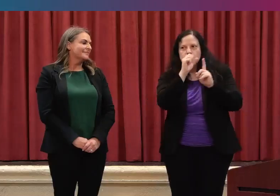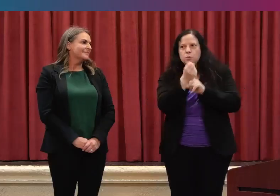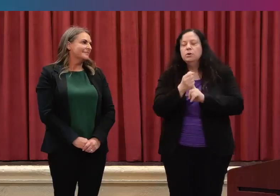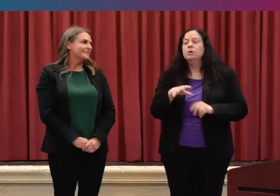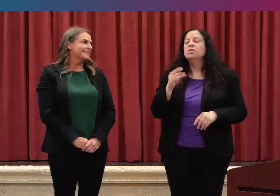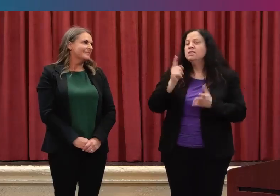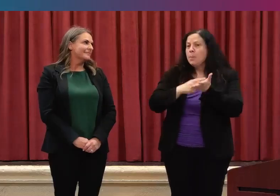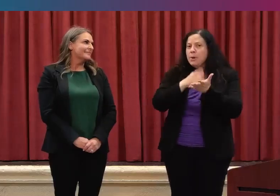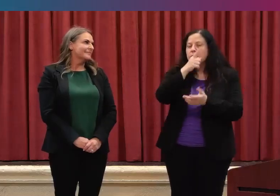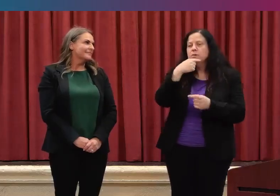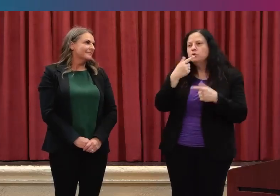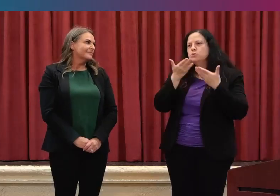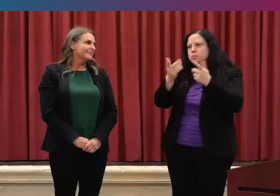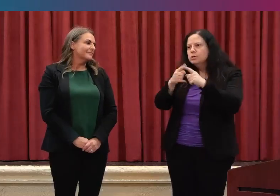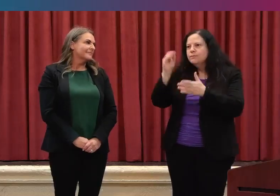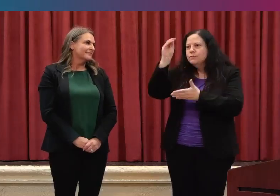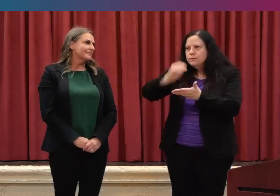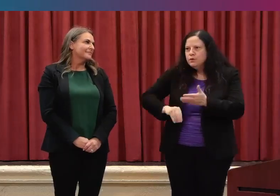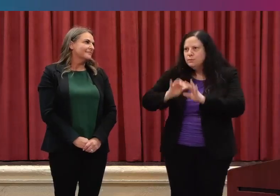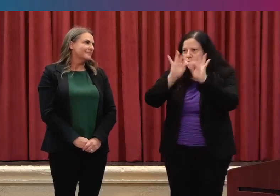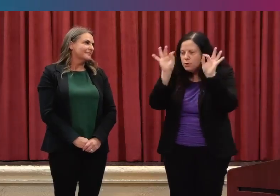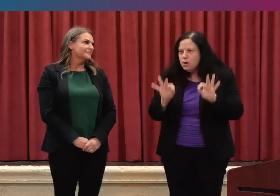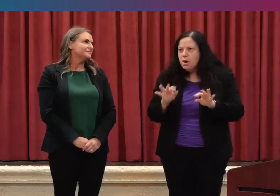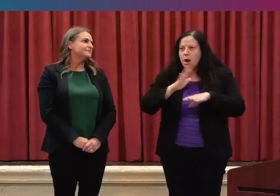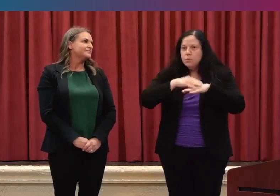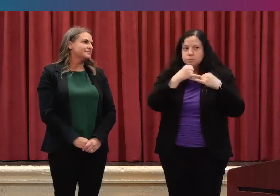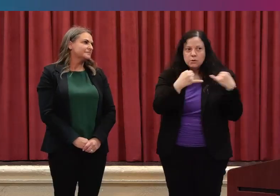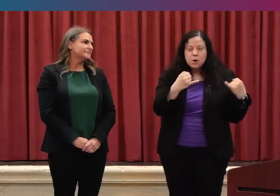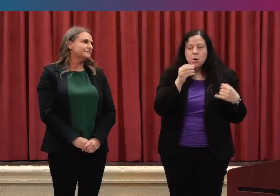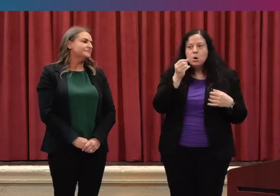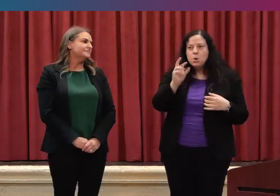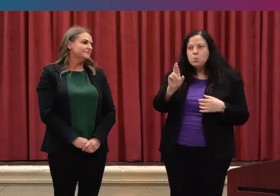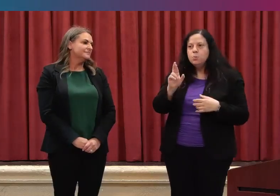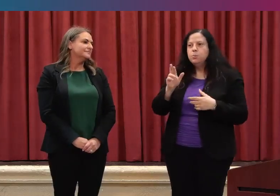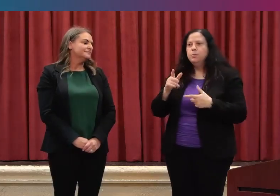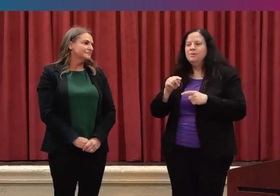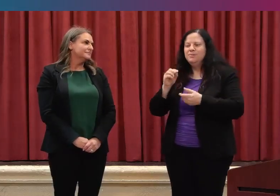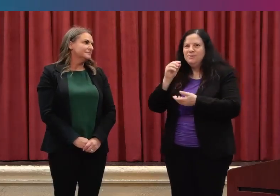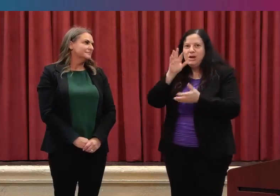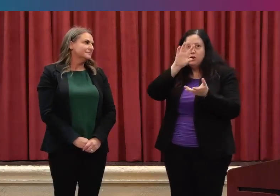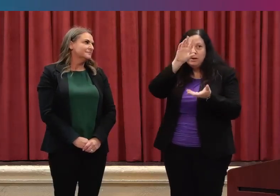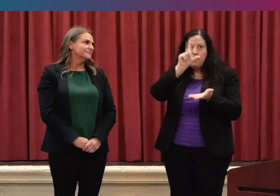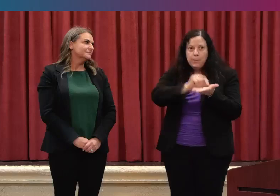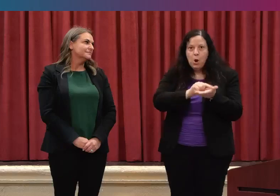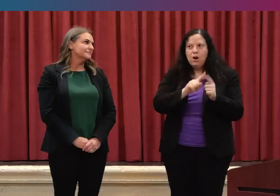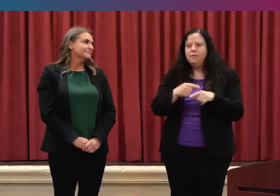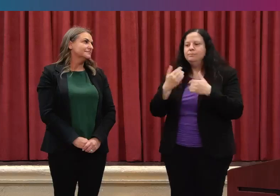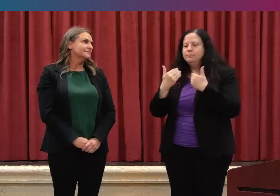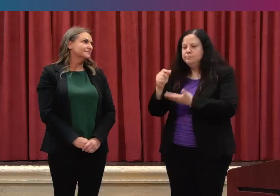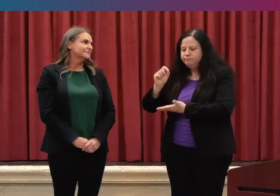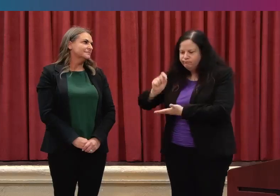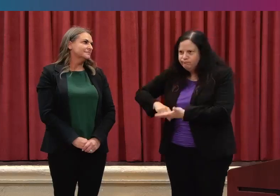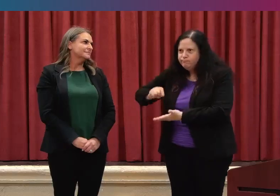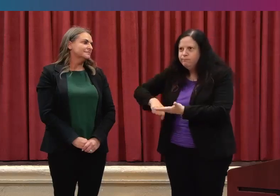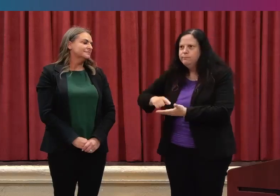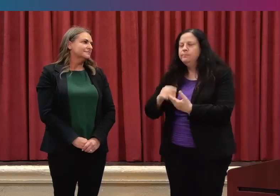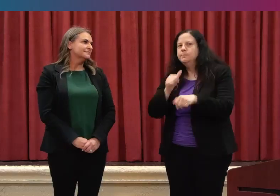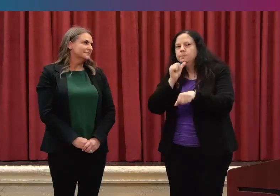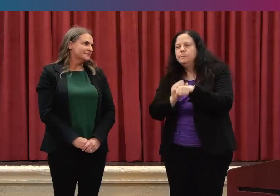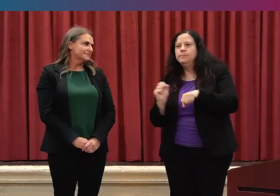in there and explain the situation. Sometimes you have to fill out the form online or print it and fill it